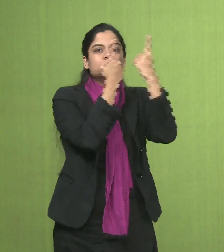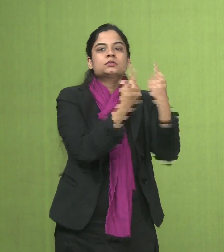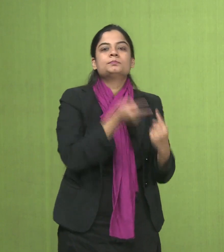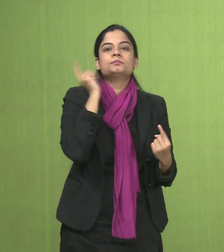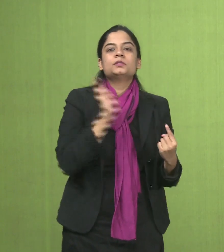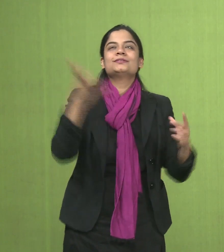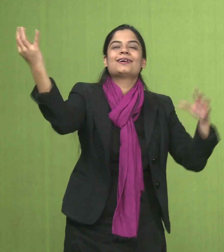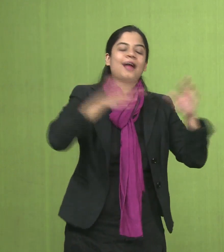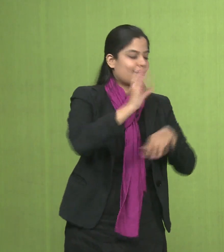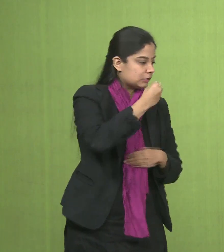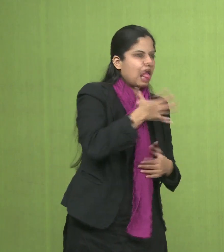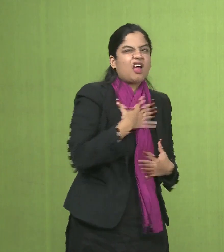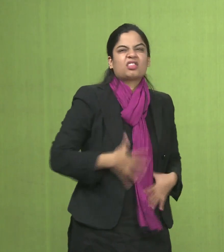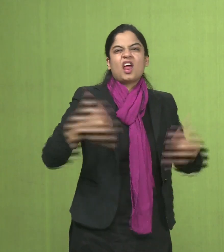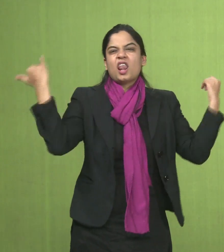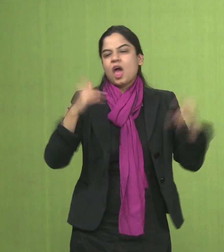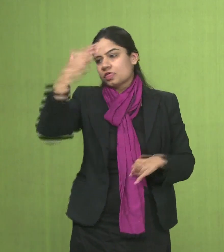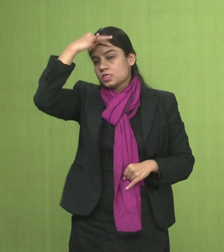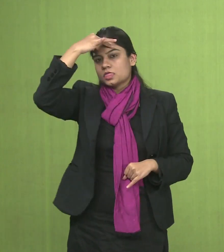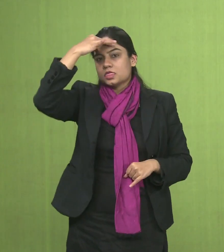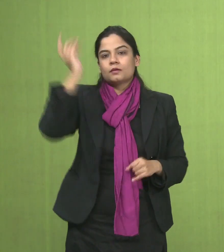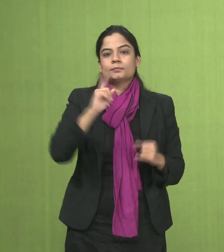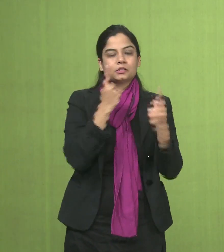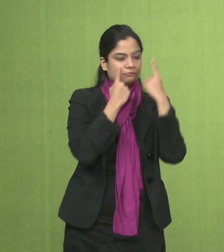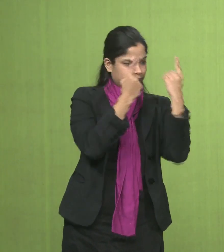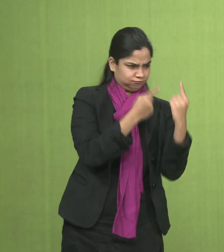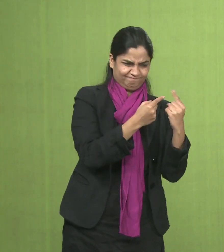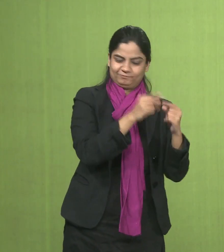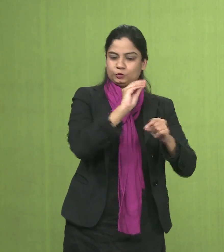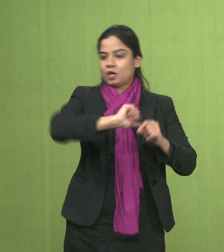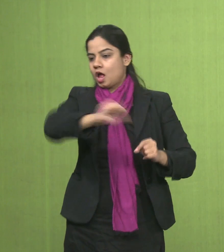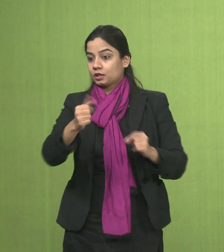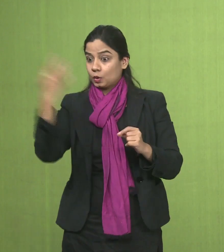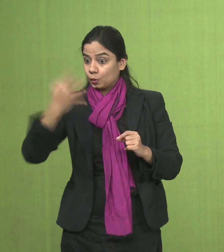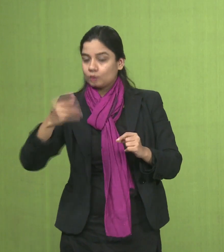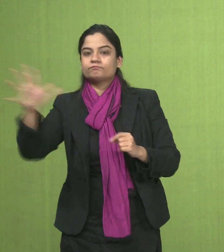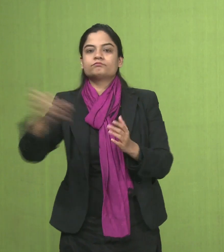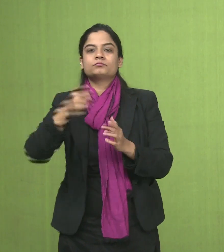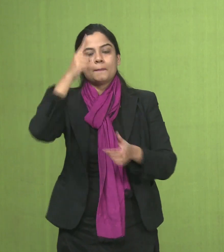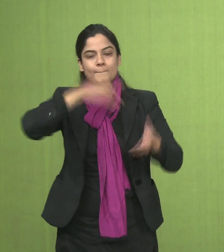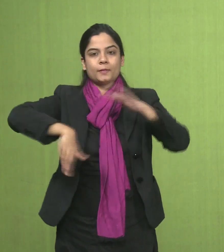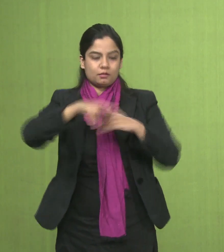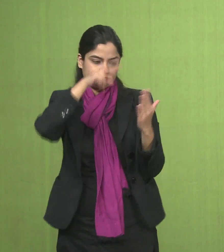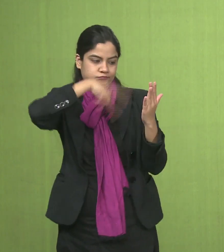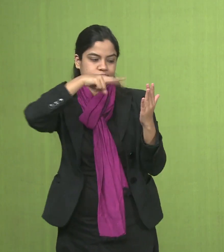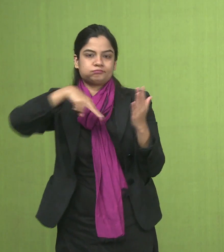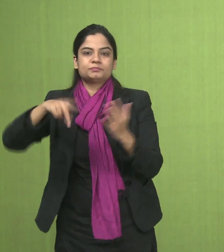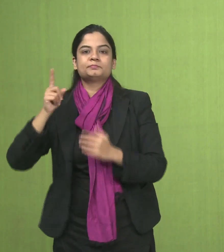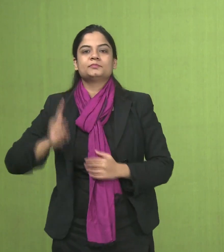it for, everything. So you have to be very, very mindful, especially of the expiry date. Just buy with the right amount of